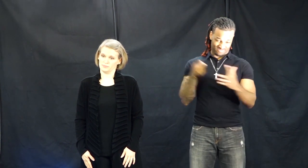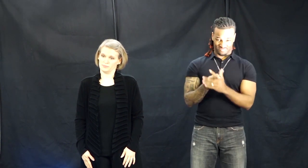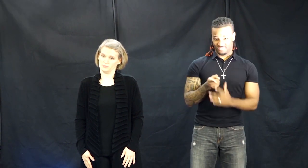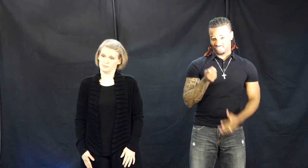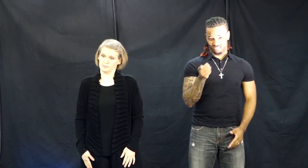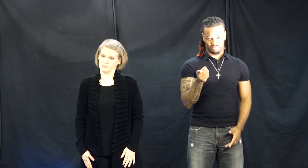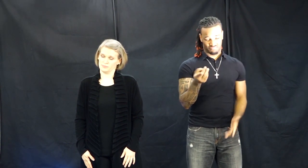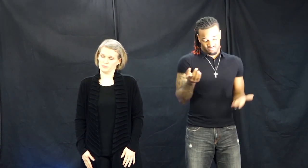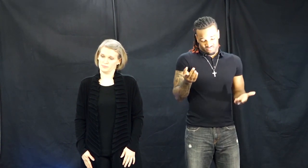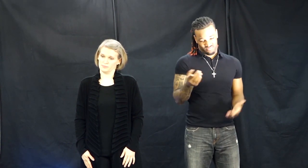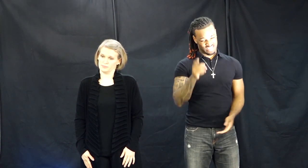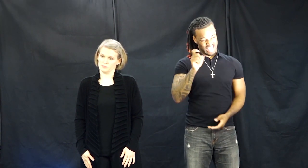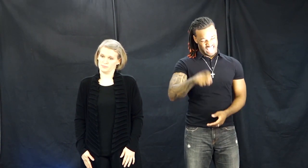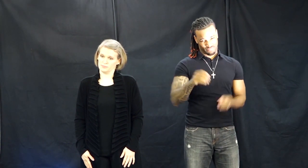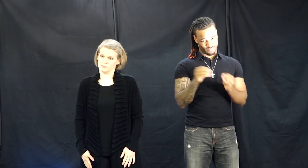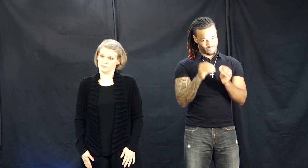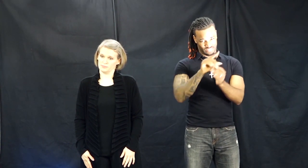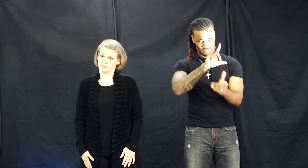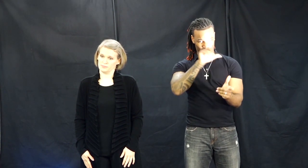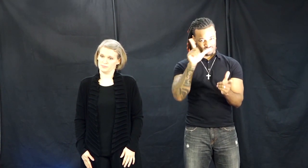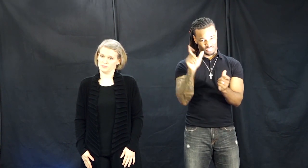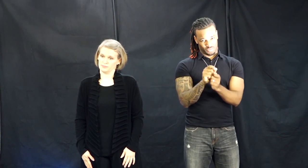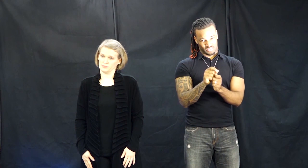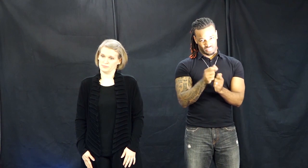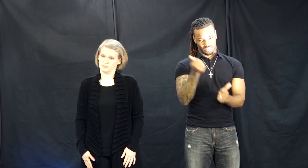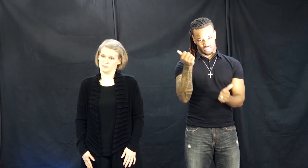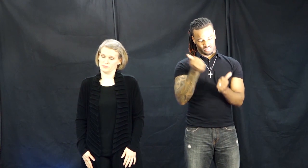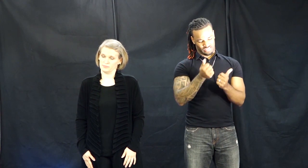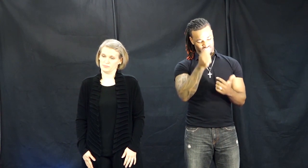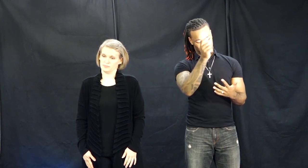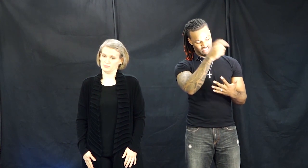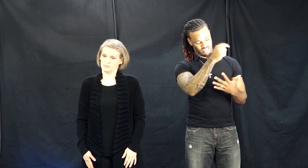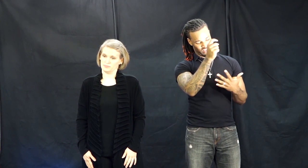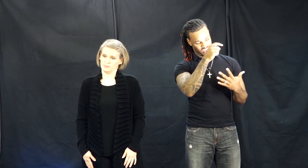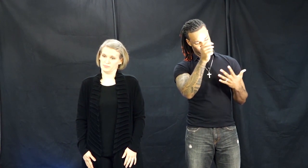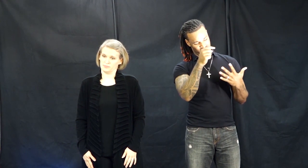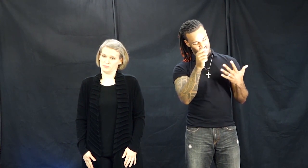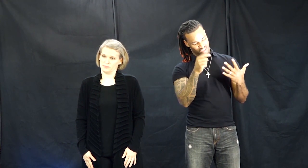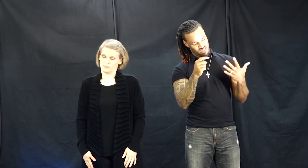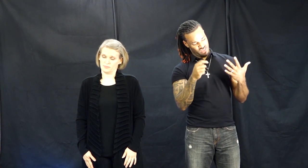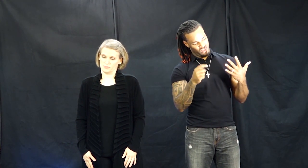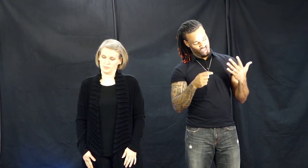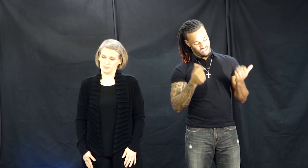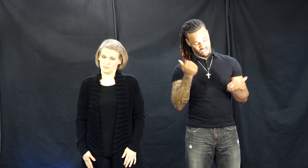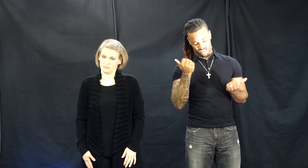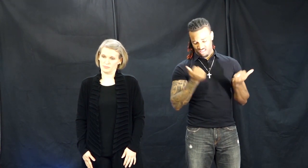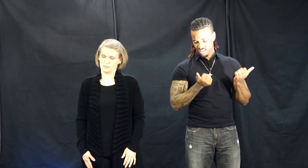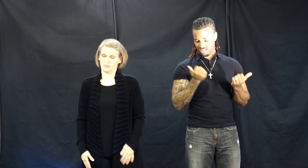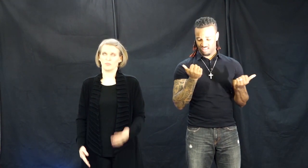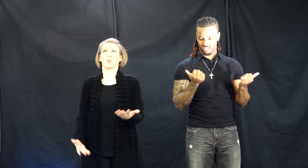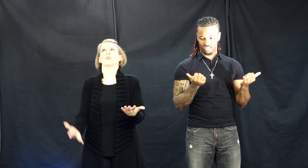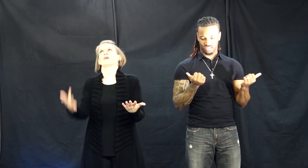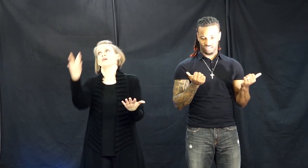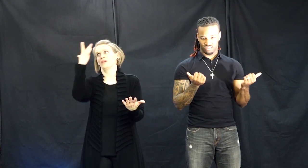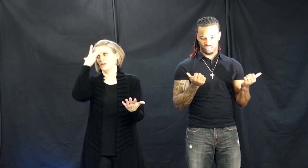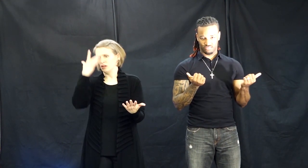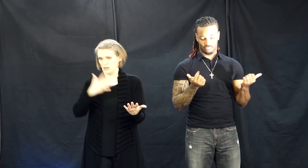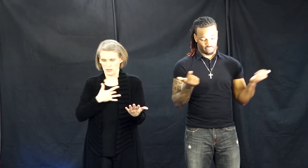you think I said, you would need to cite a more specific grievance. Here's an itemized list of 30 years of disagreements. Sweet Jesus.